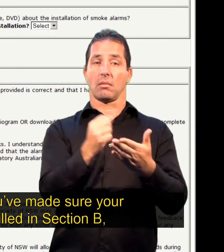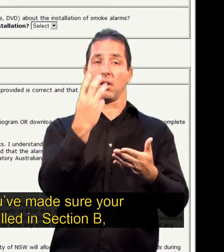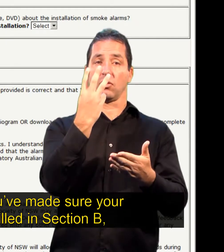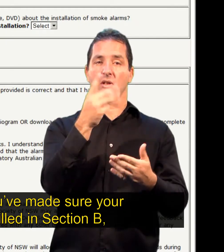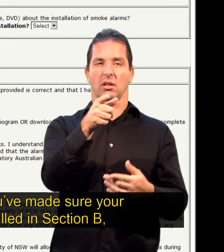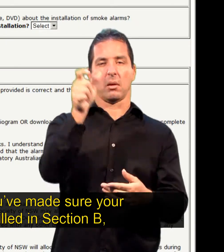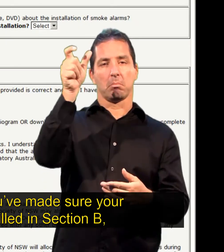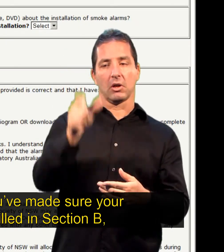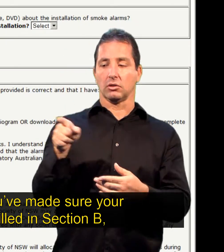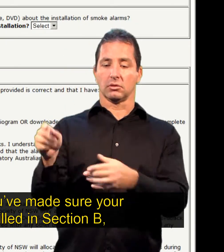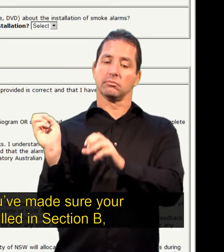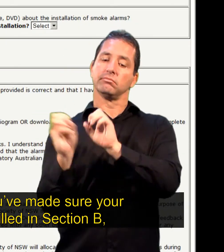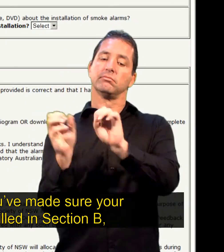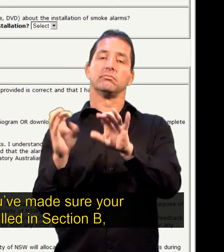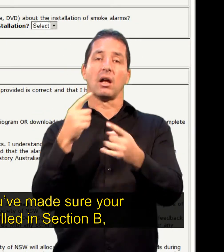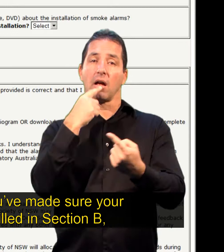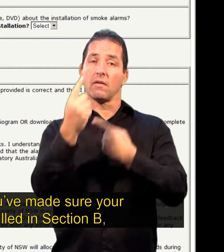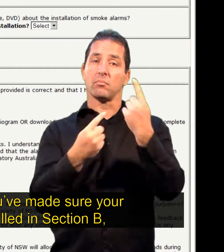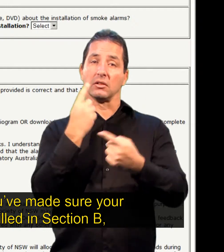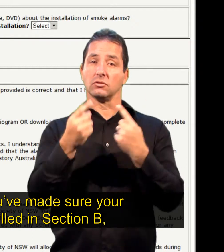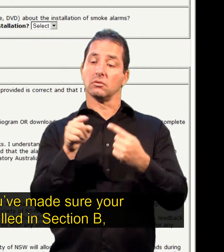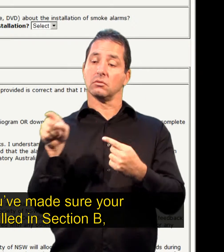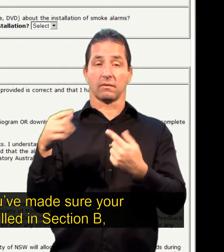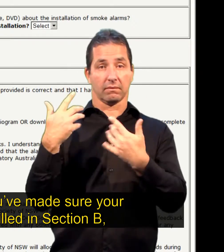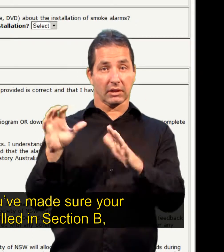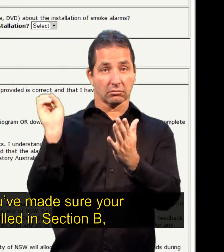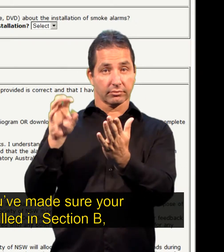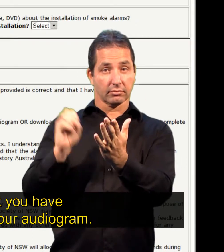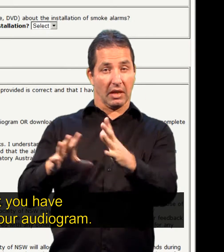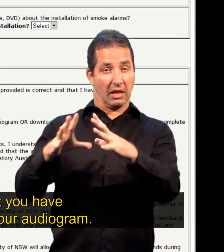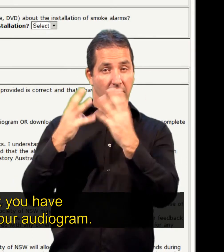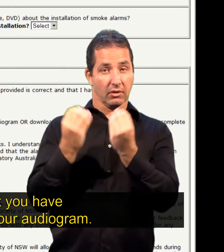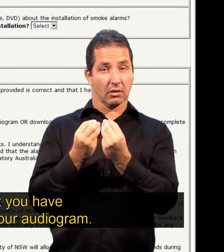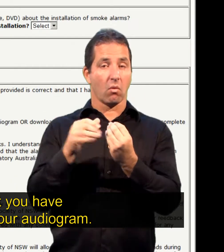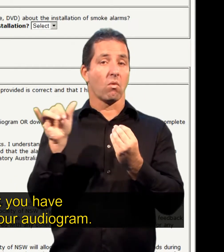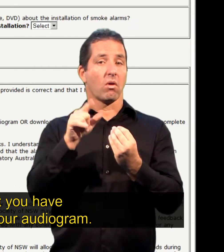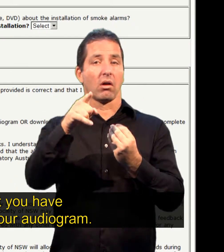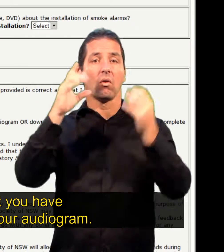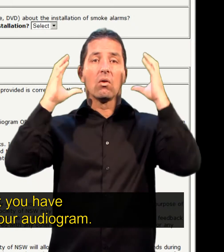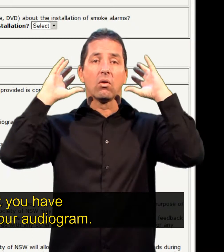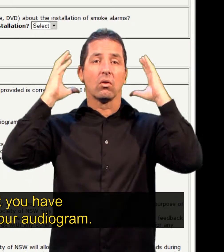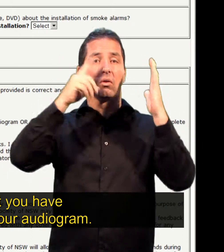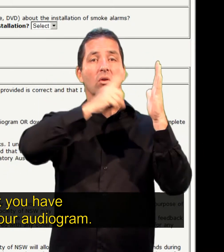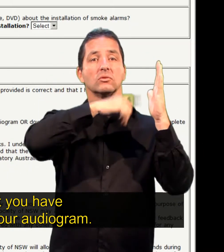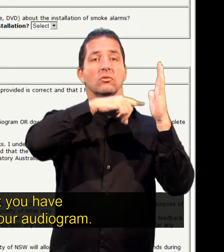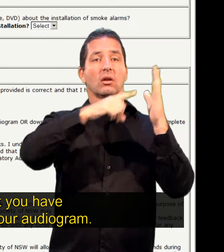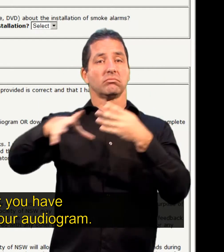3. Tick once you've made sure your referee has filled in Section B or that you have attached your